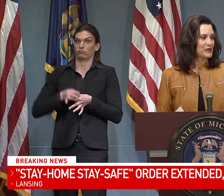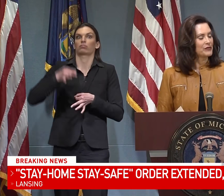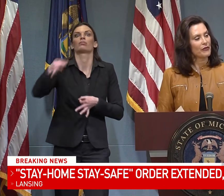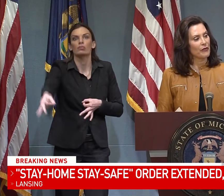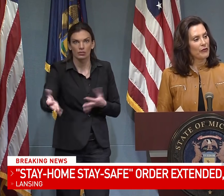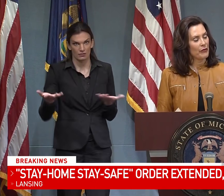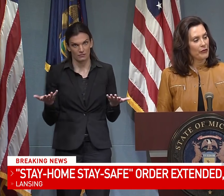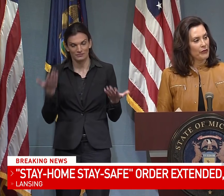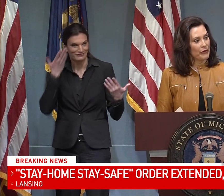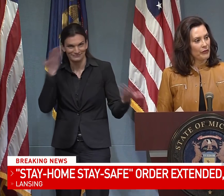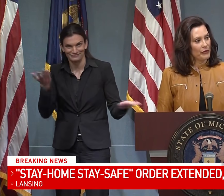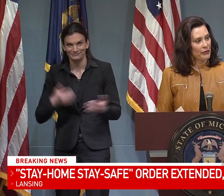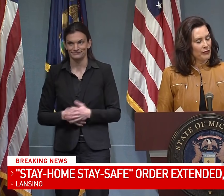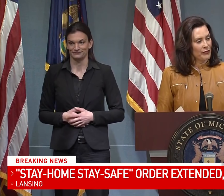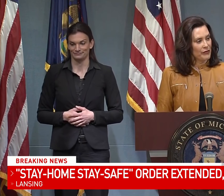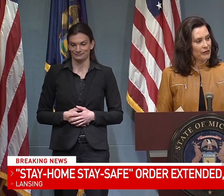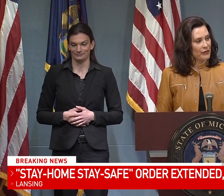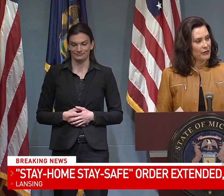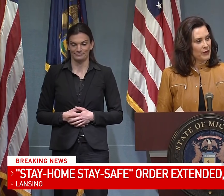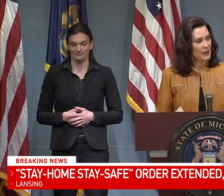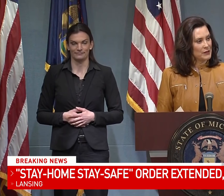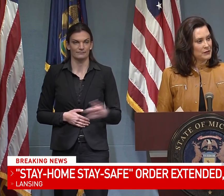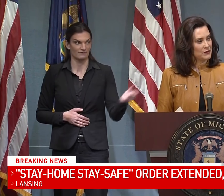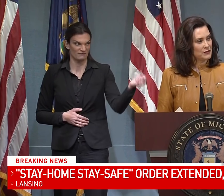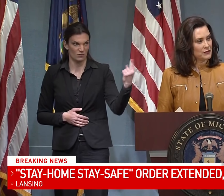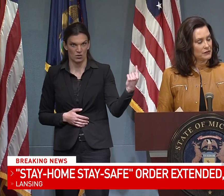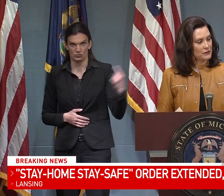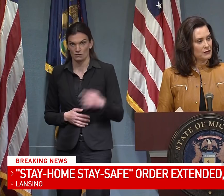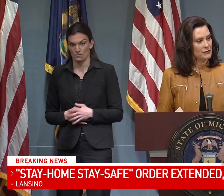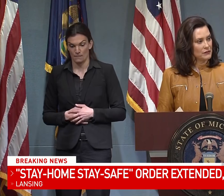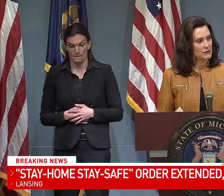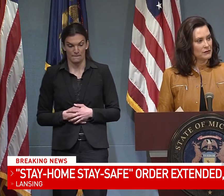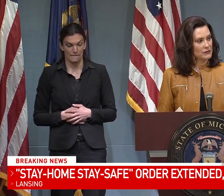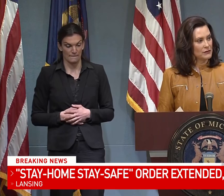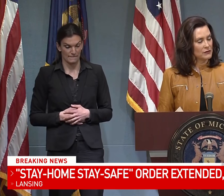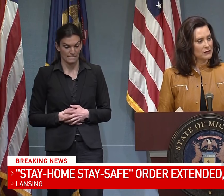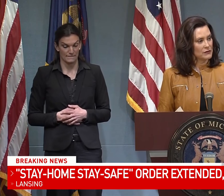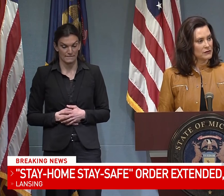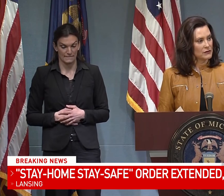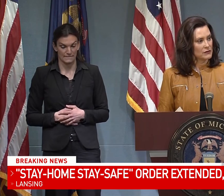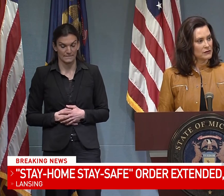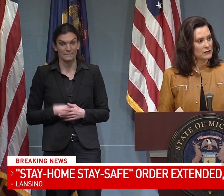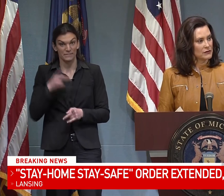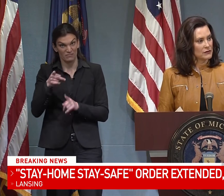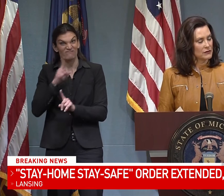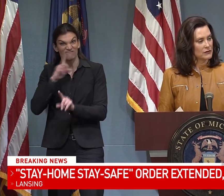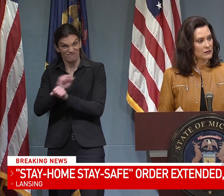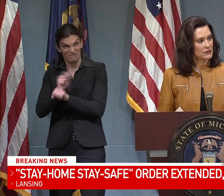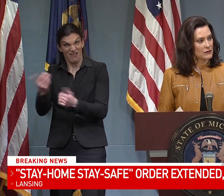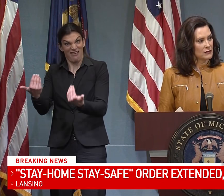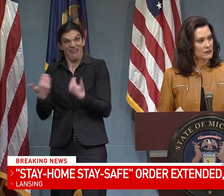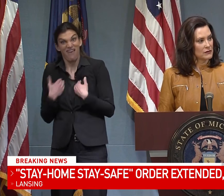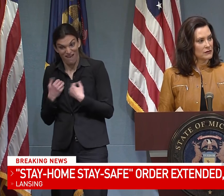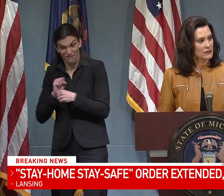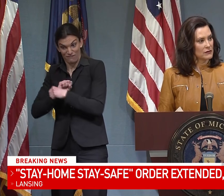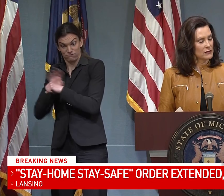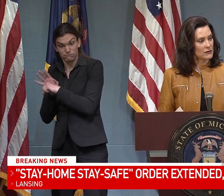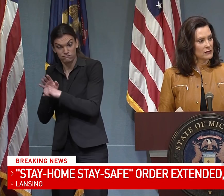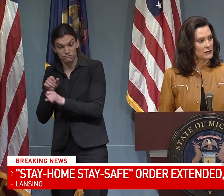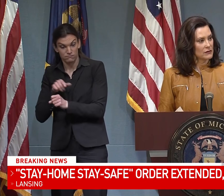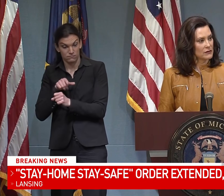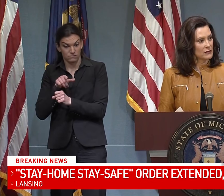Governor, you talked about the number of positives going down, but the number of people being tested